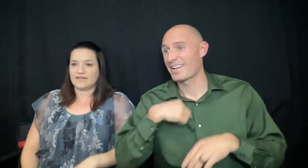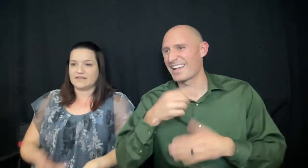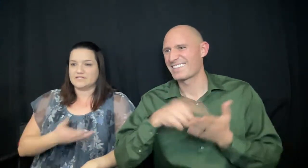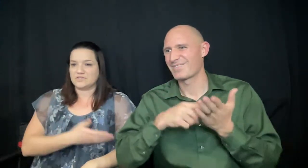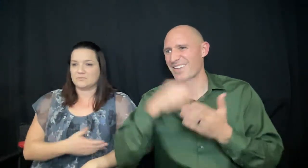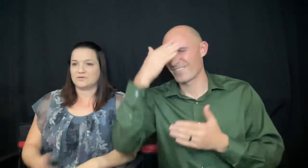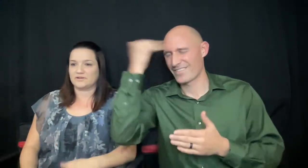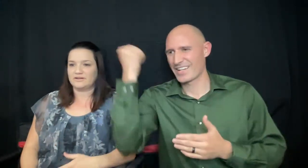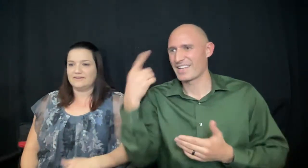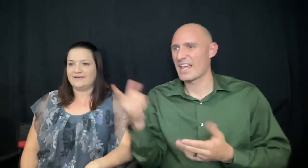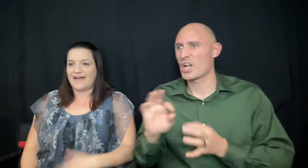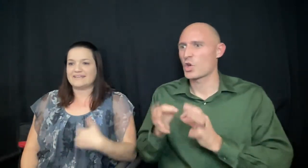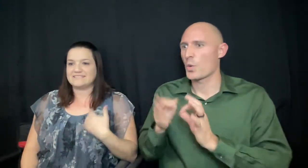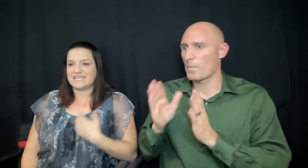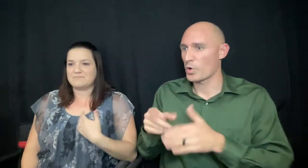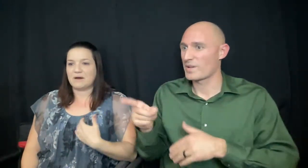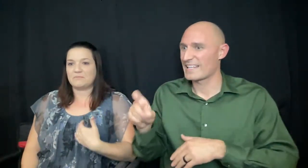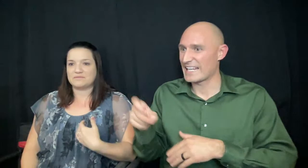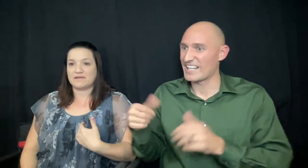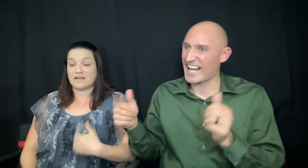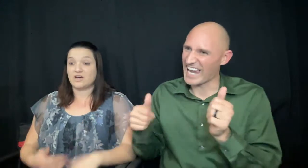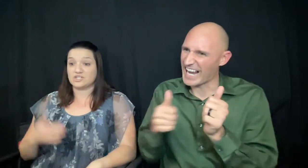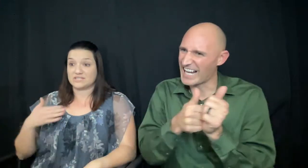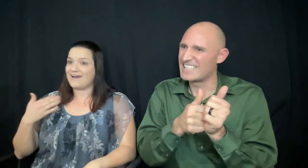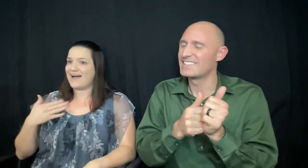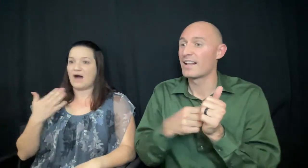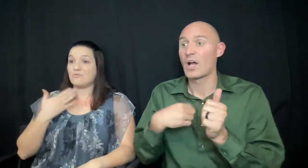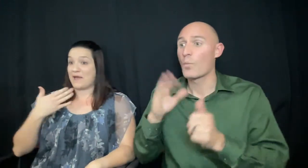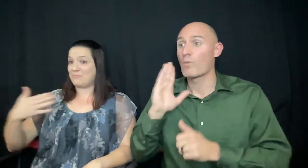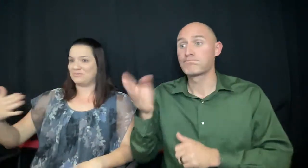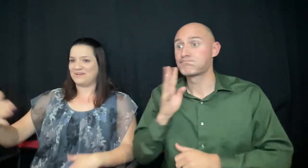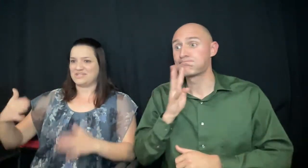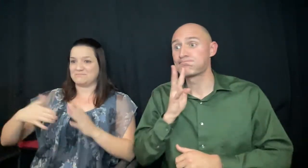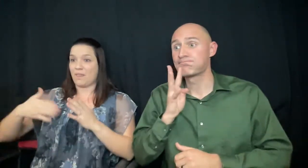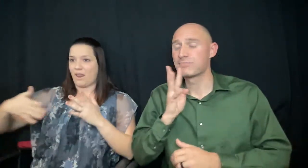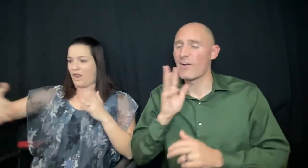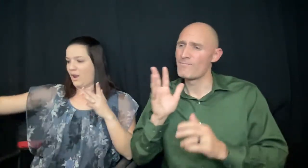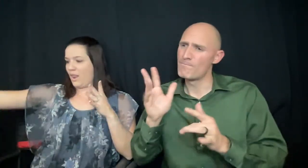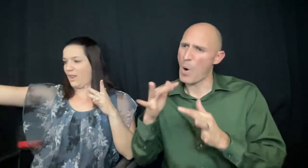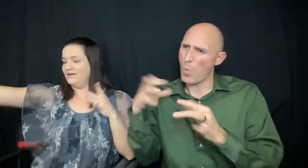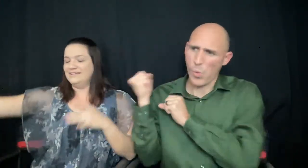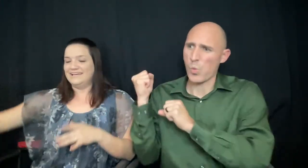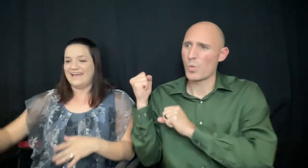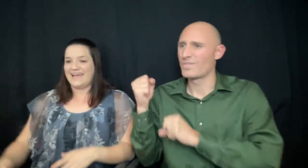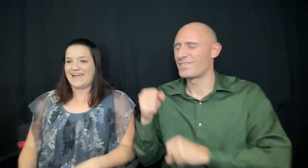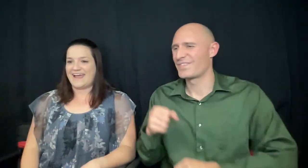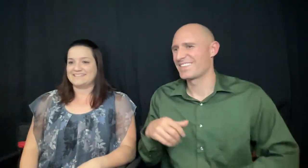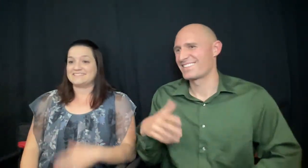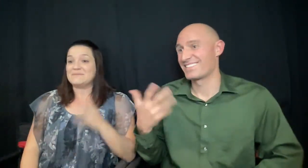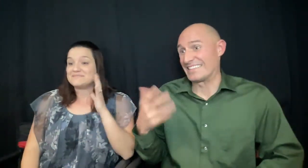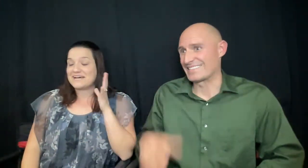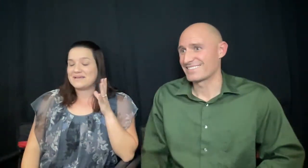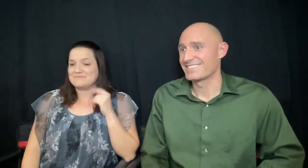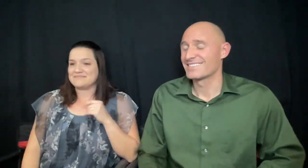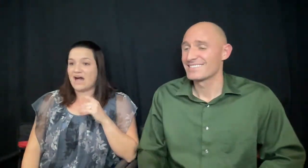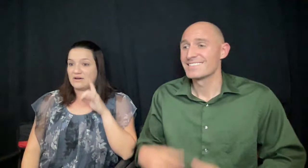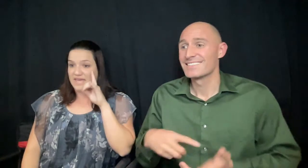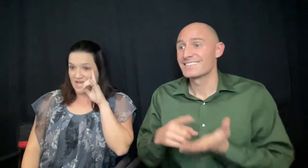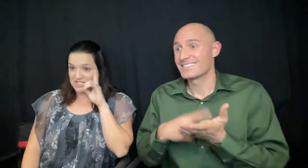an interpreter has to keep up with me, and I'll ramble and just, and sometimes I'll catch him